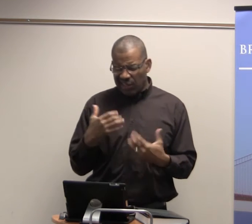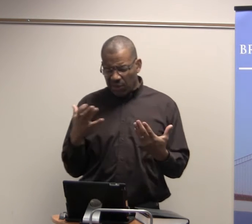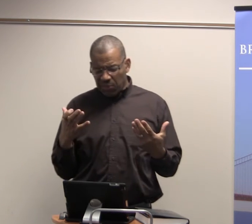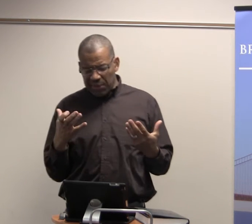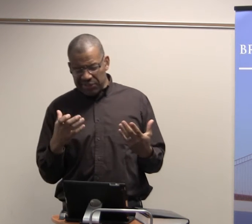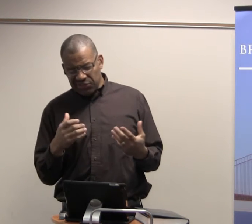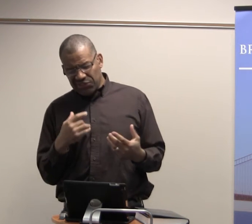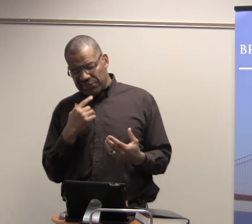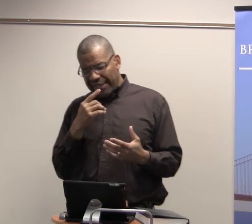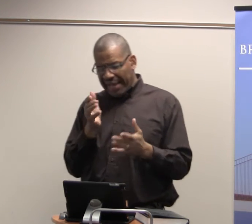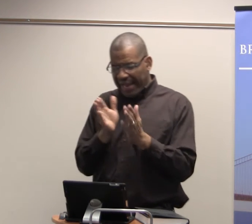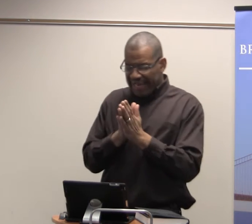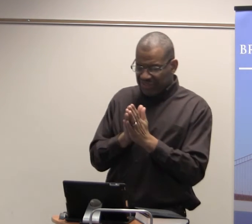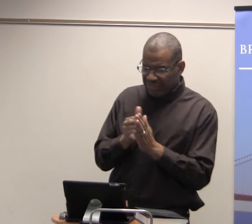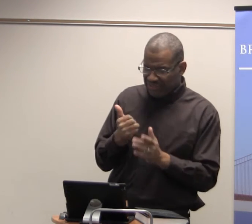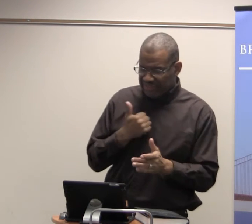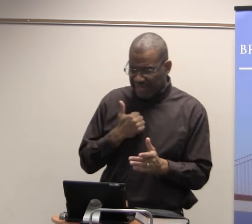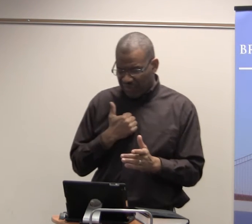I want you to ask yourself,